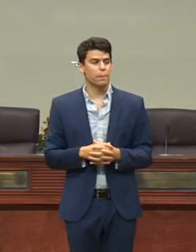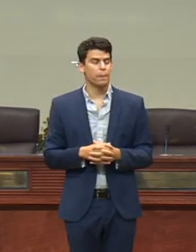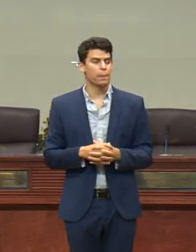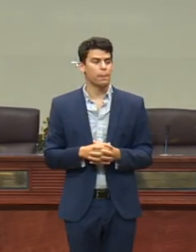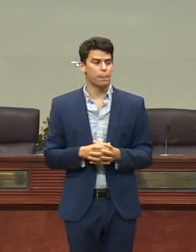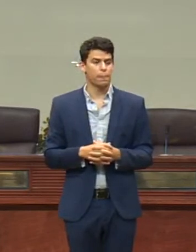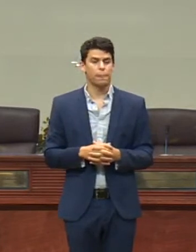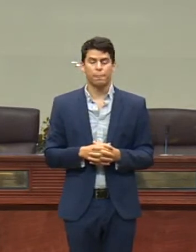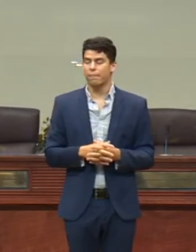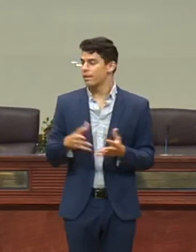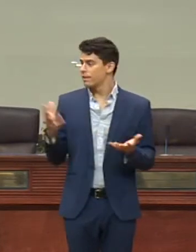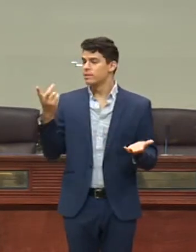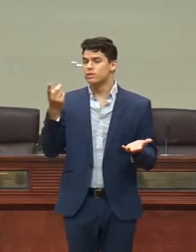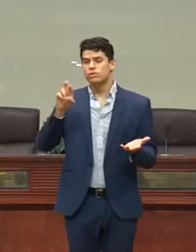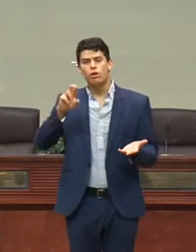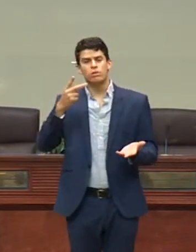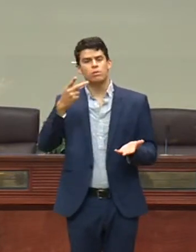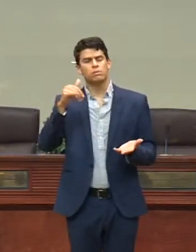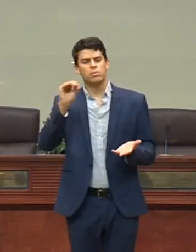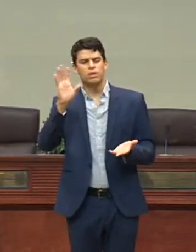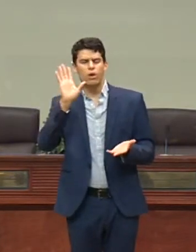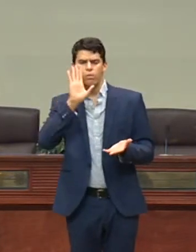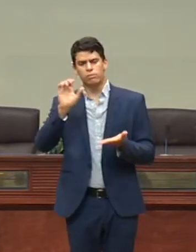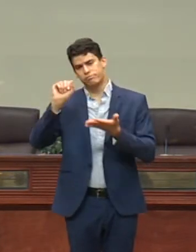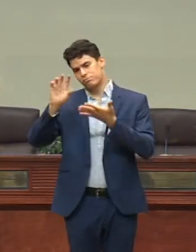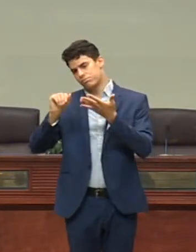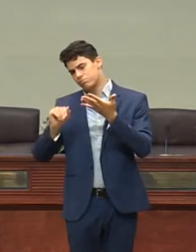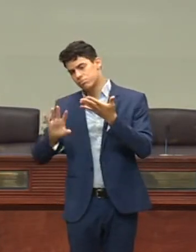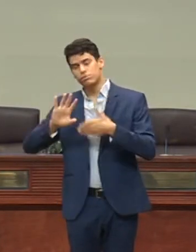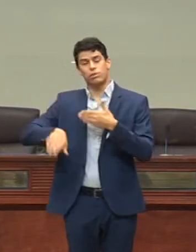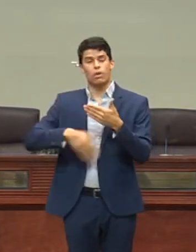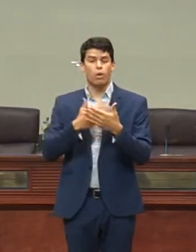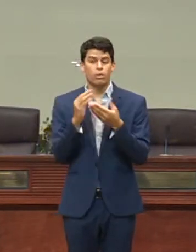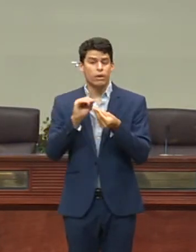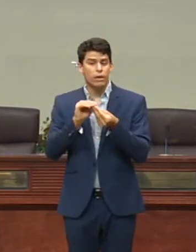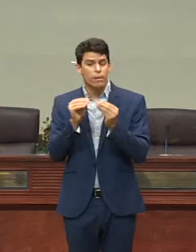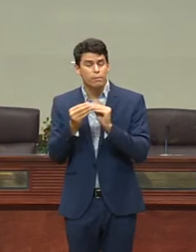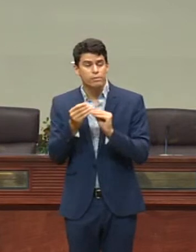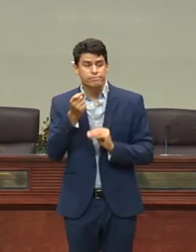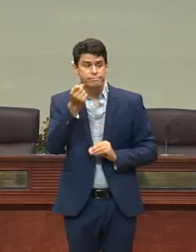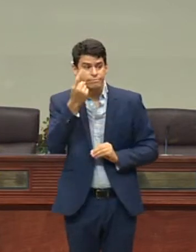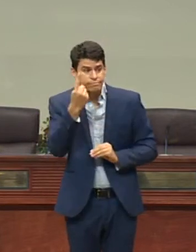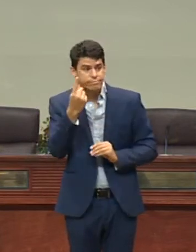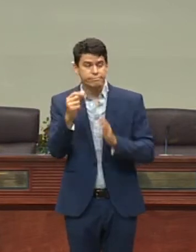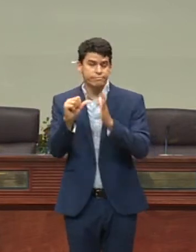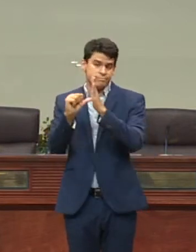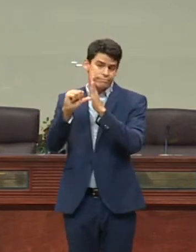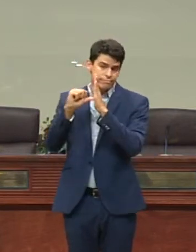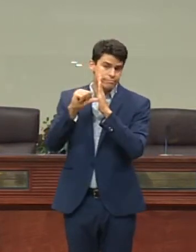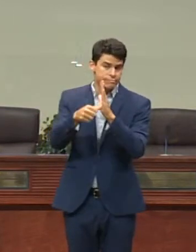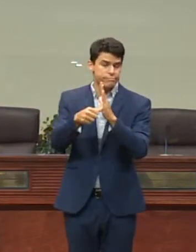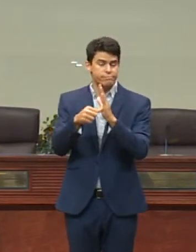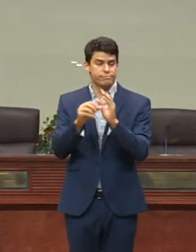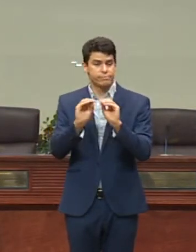Dr. Pino will share the latest numbers in just a few moments as well, but let's be clear about this today.